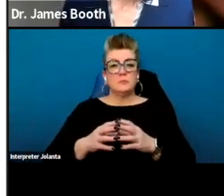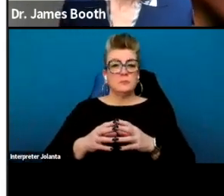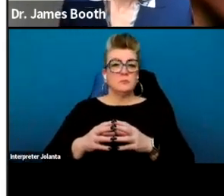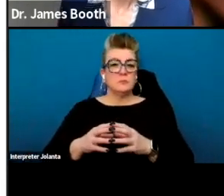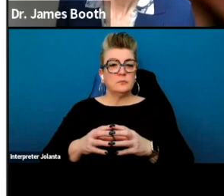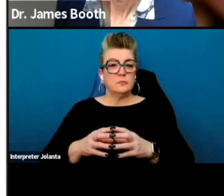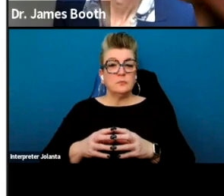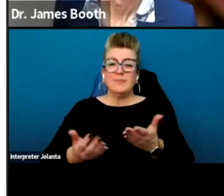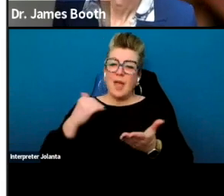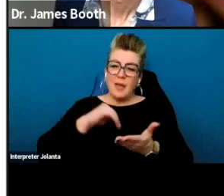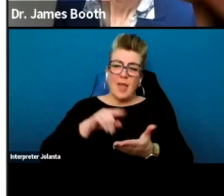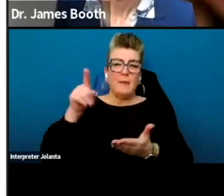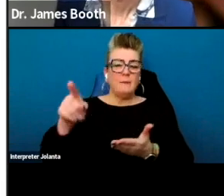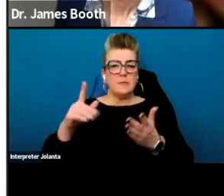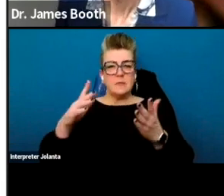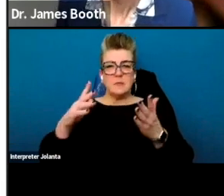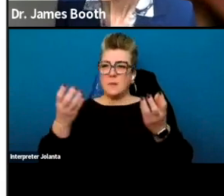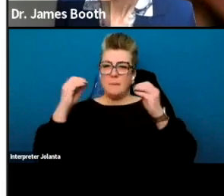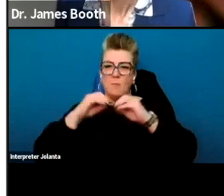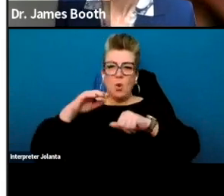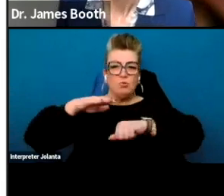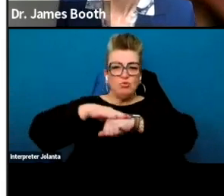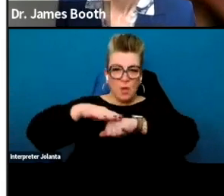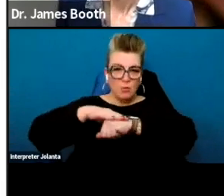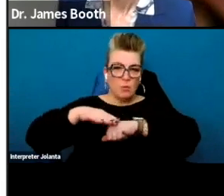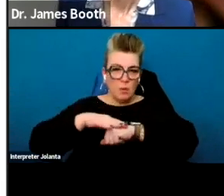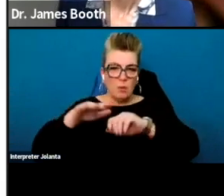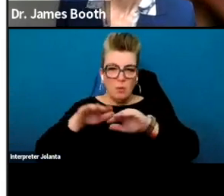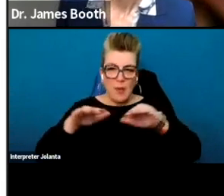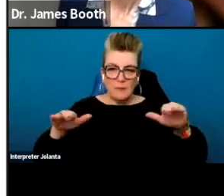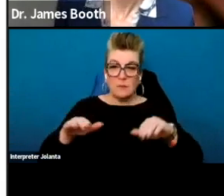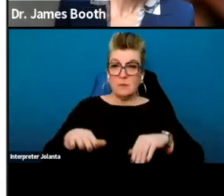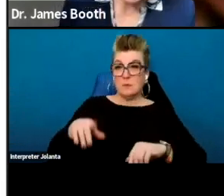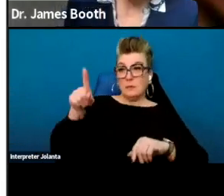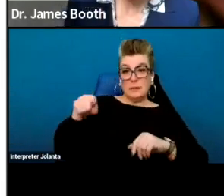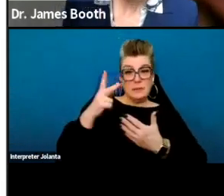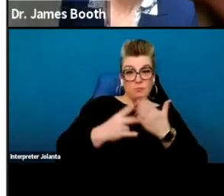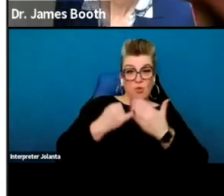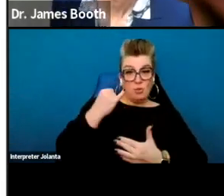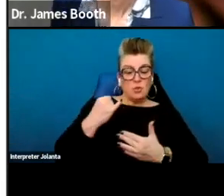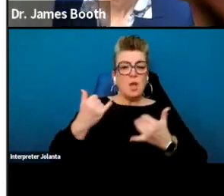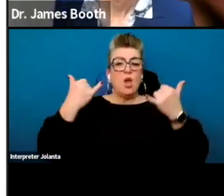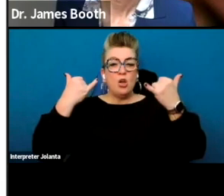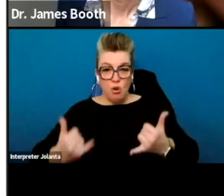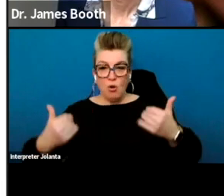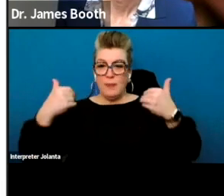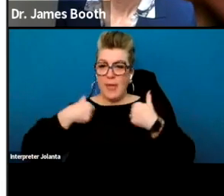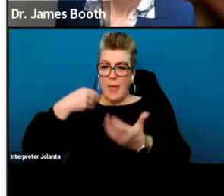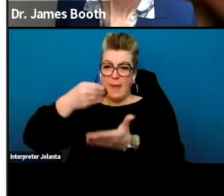a general level, but these are projects that are kind of currently funded and